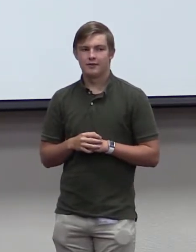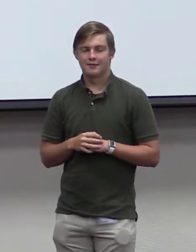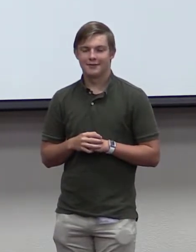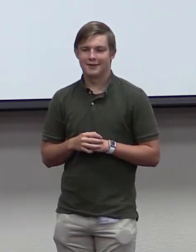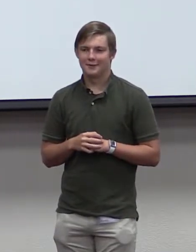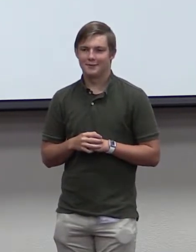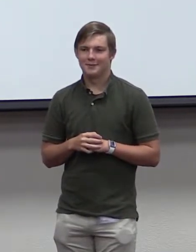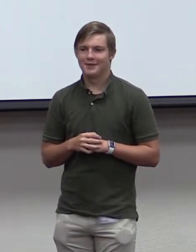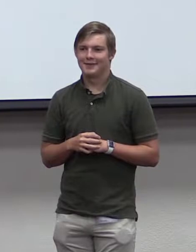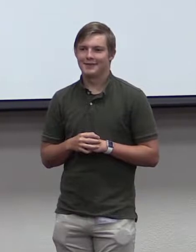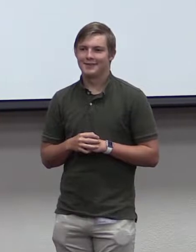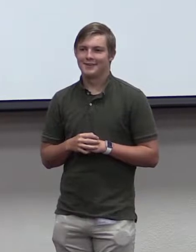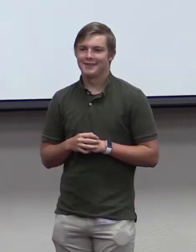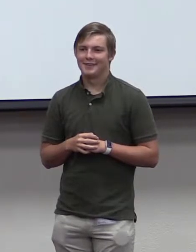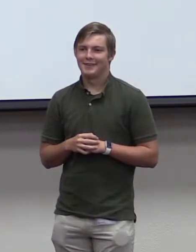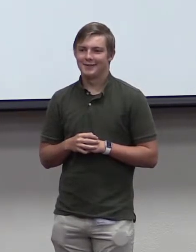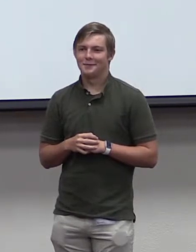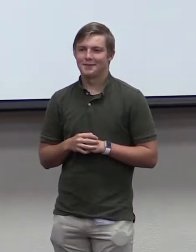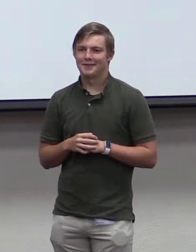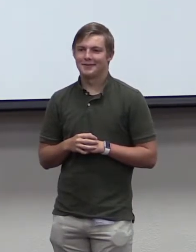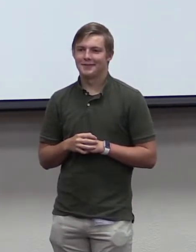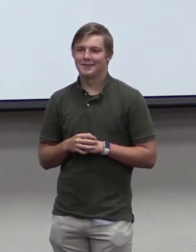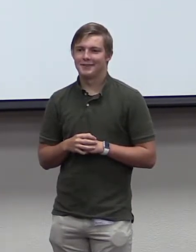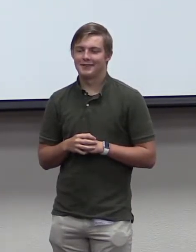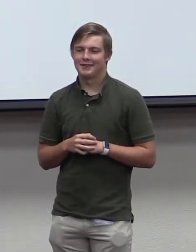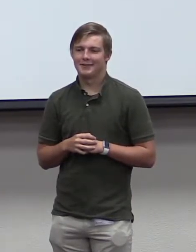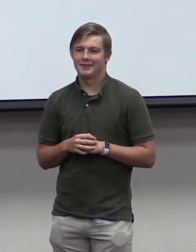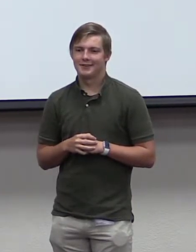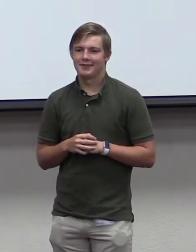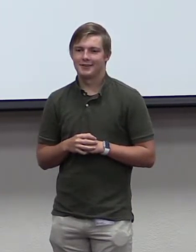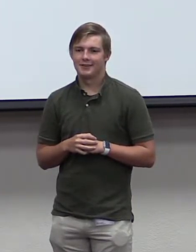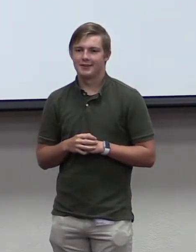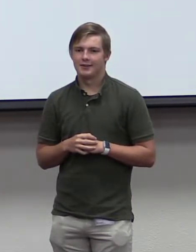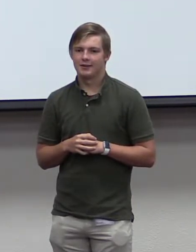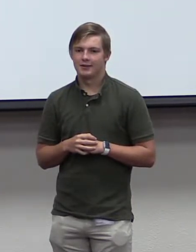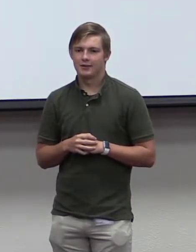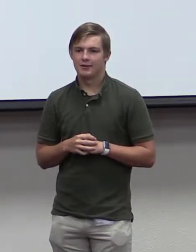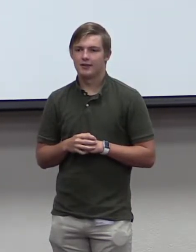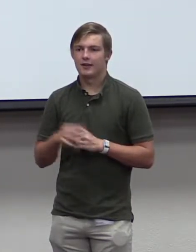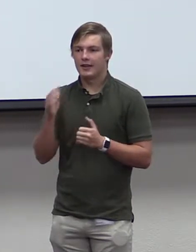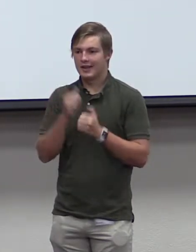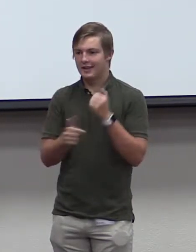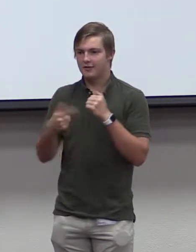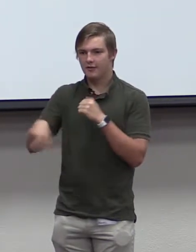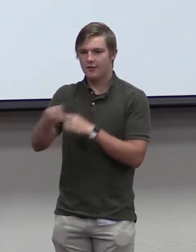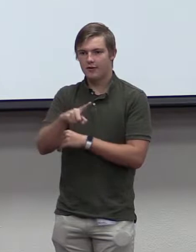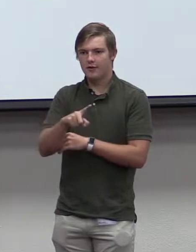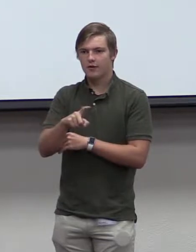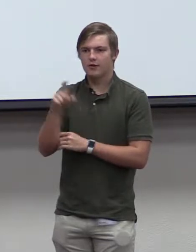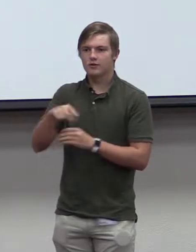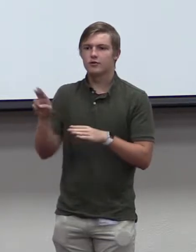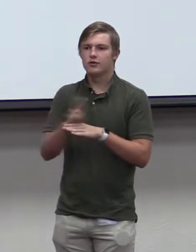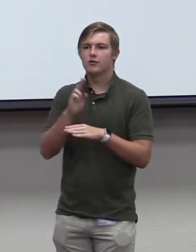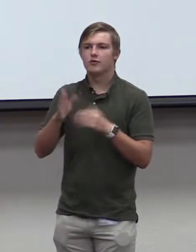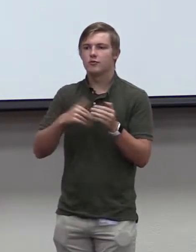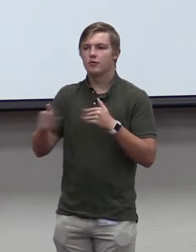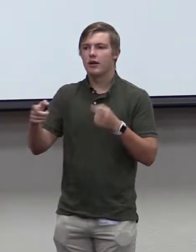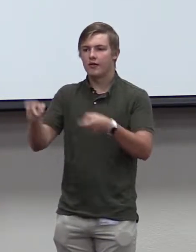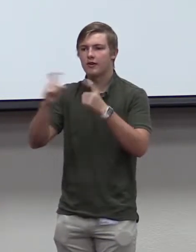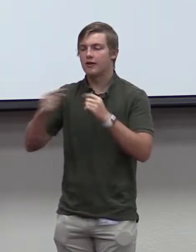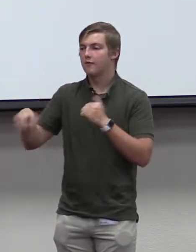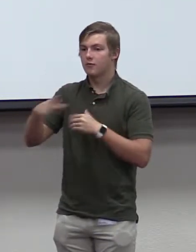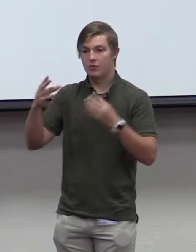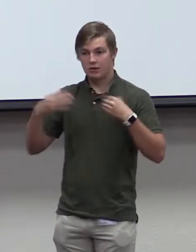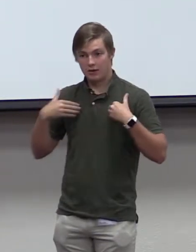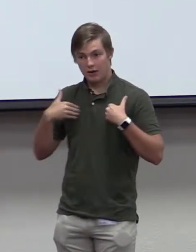administrando fielmente la gracia de Dios en sus diversas formas. Each of you should use whatever gift you have